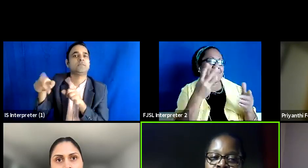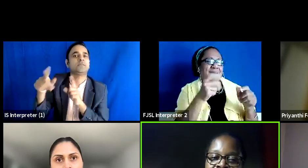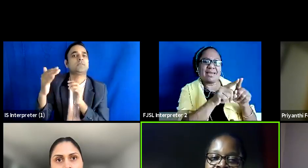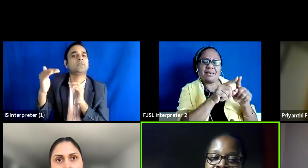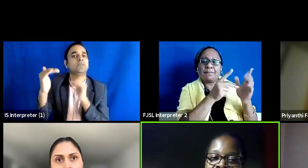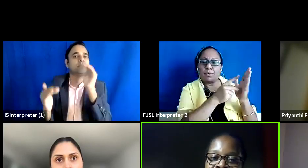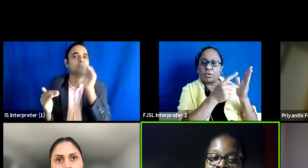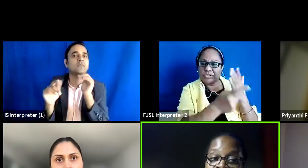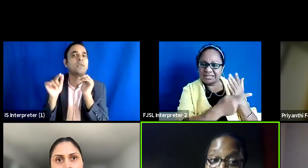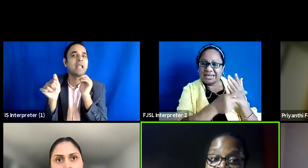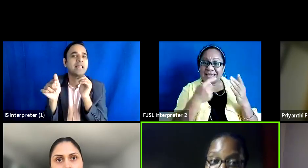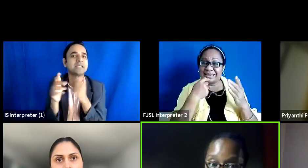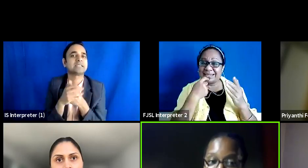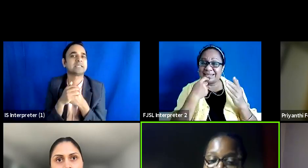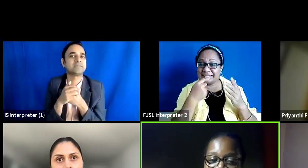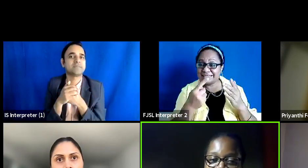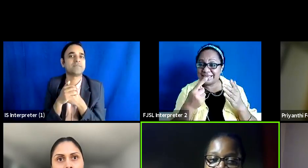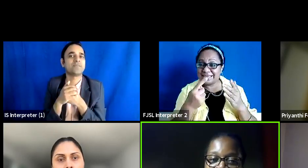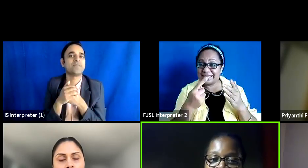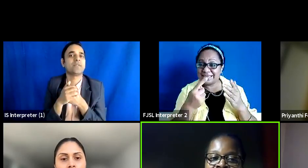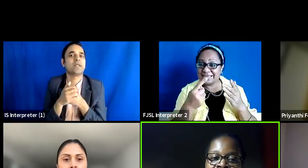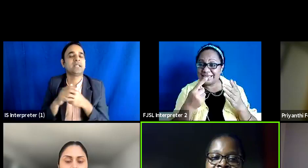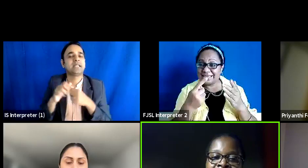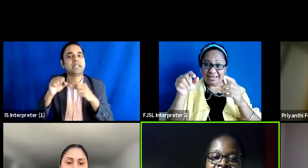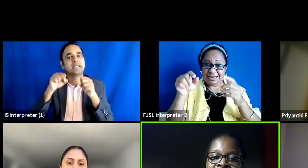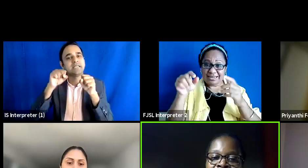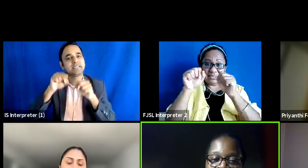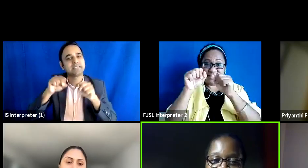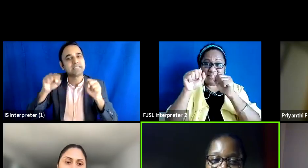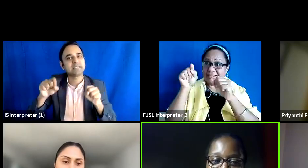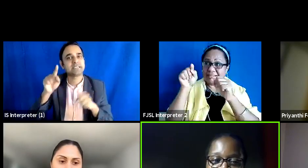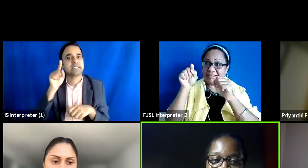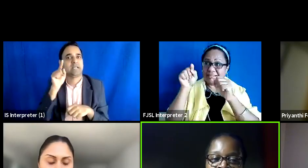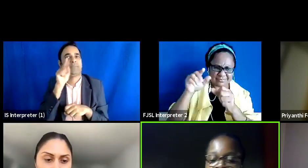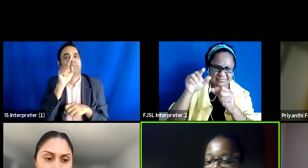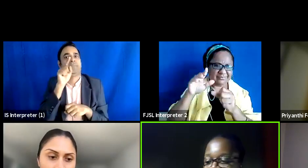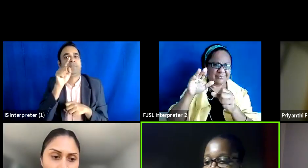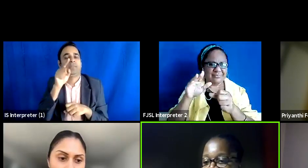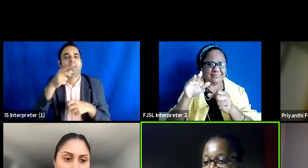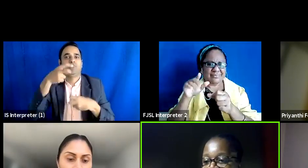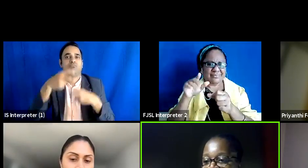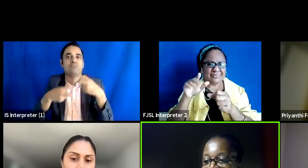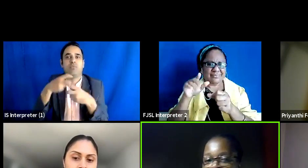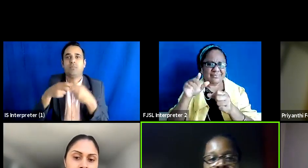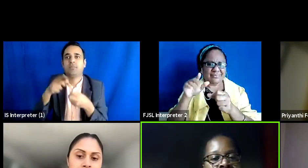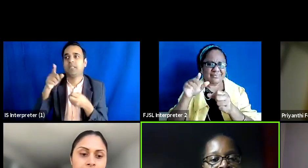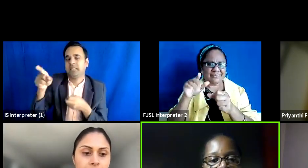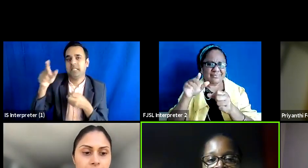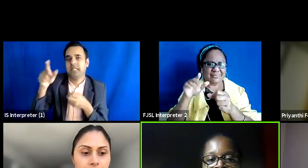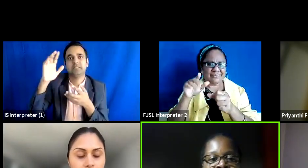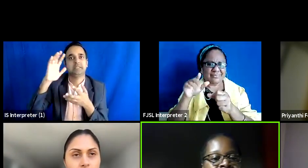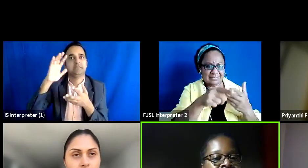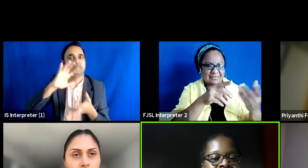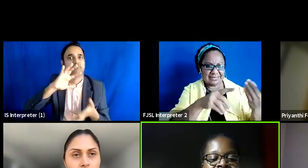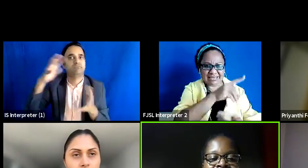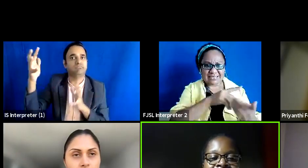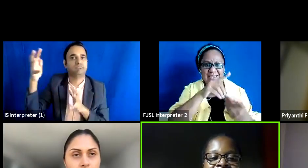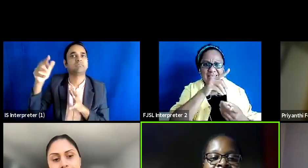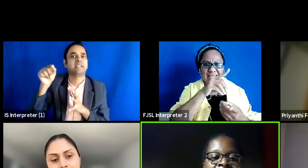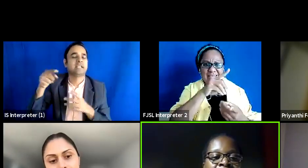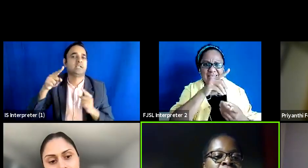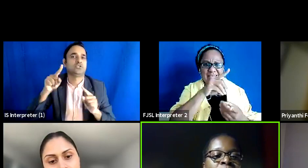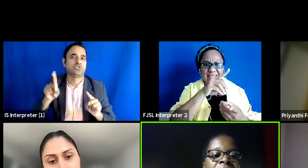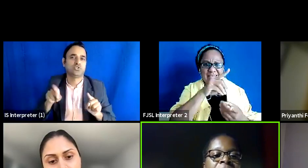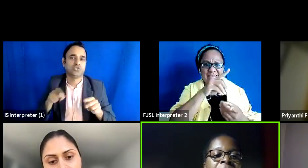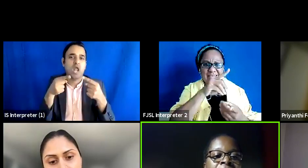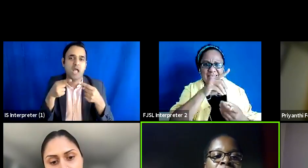had caused the disaster. And the challenge is that all this